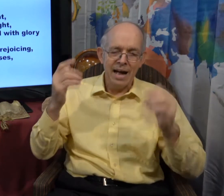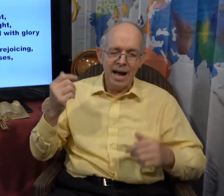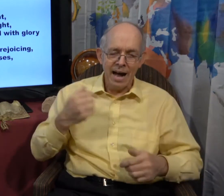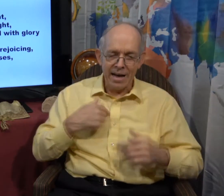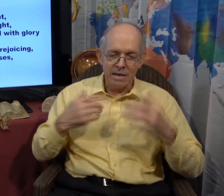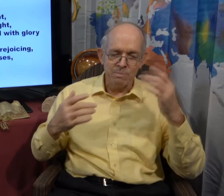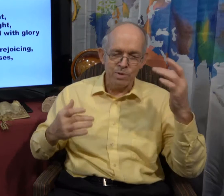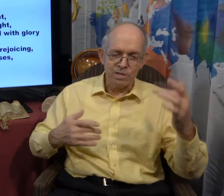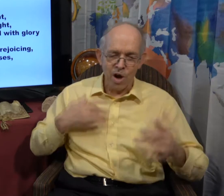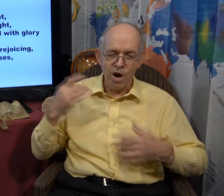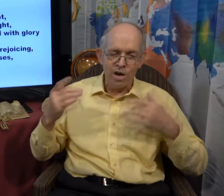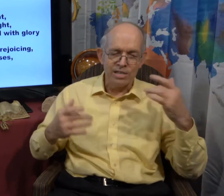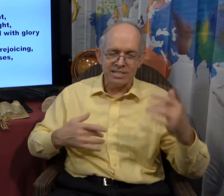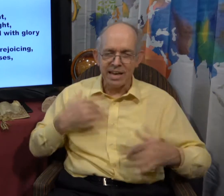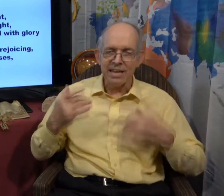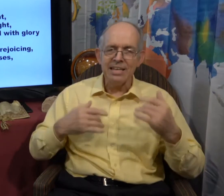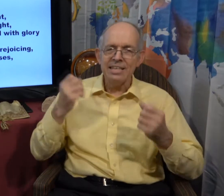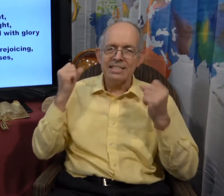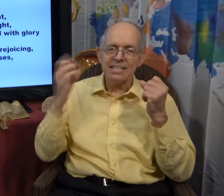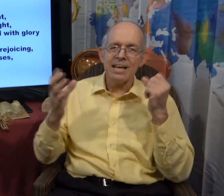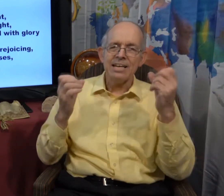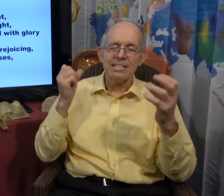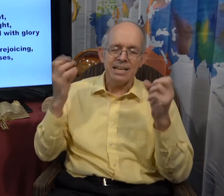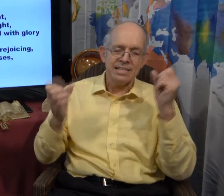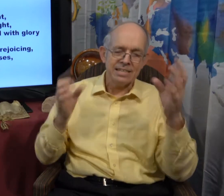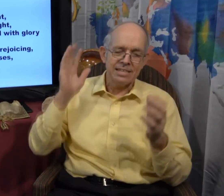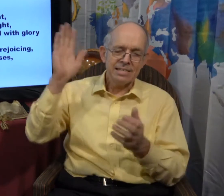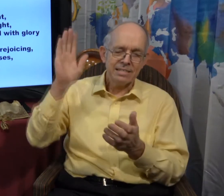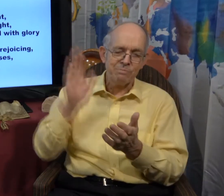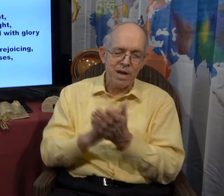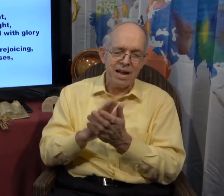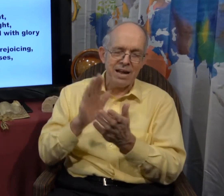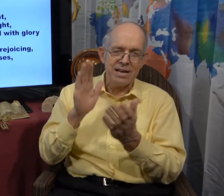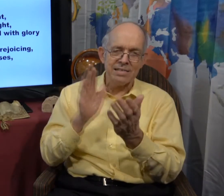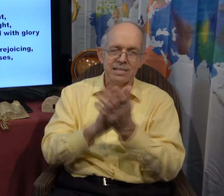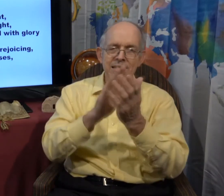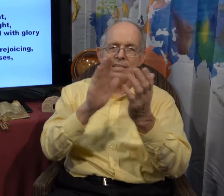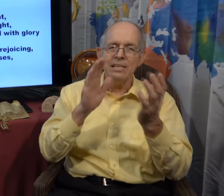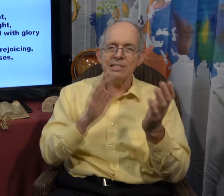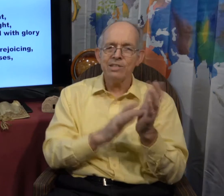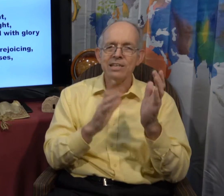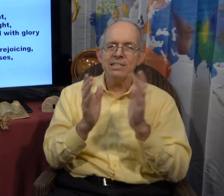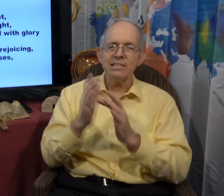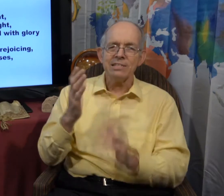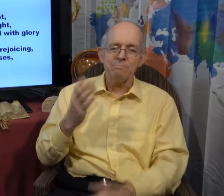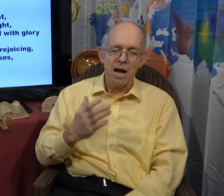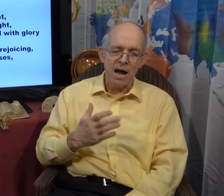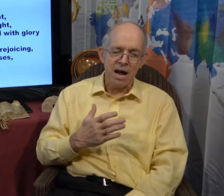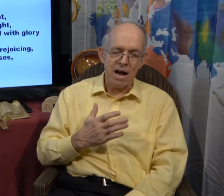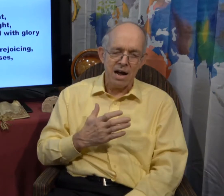Hallelujah, I'm rejoicing, singing in his praise, Jesus is